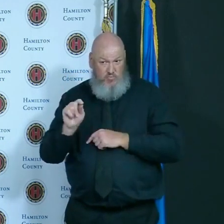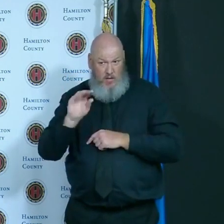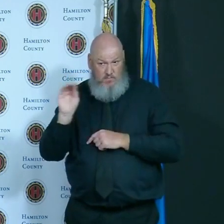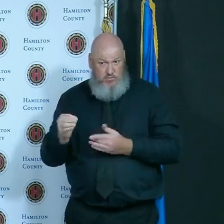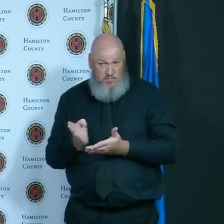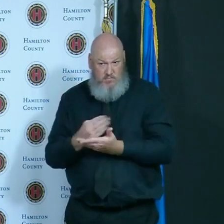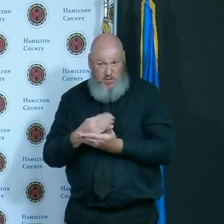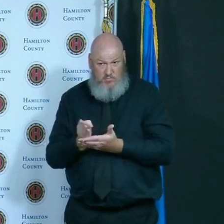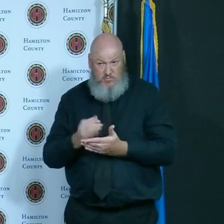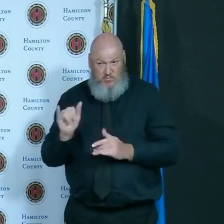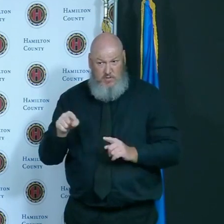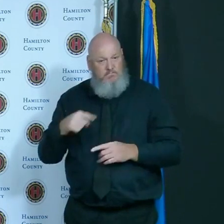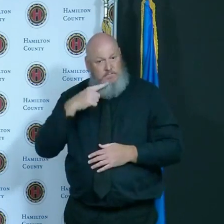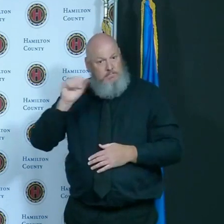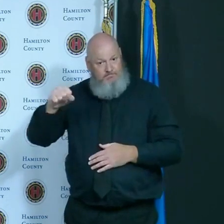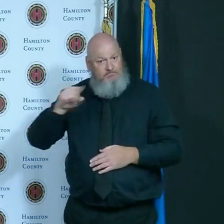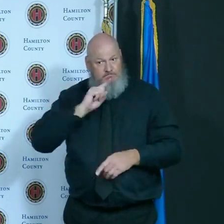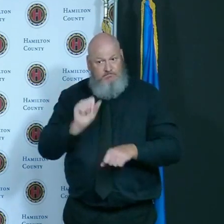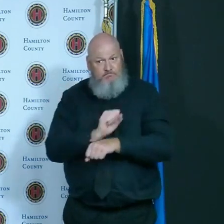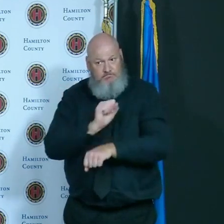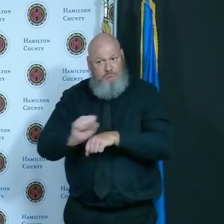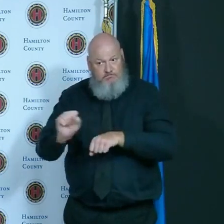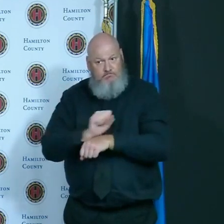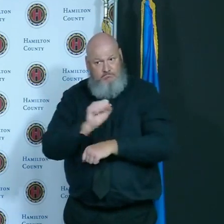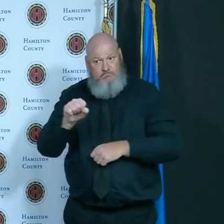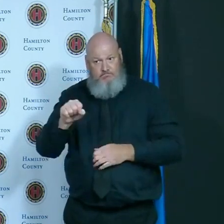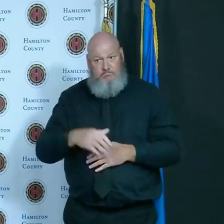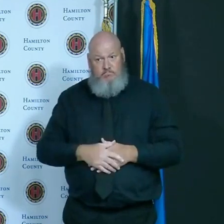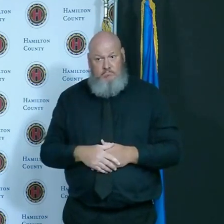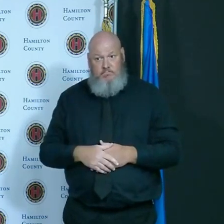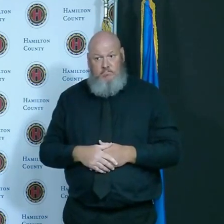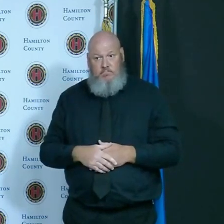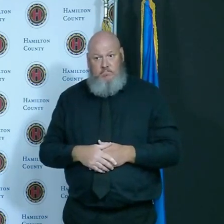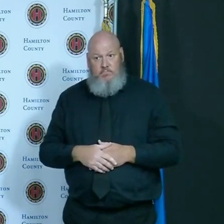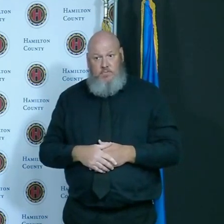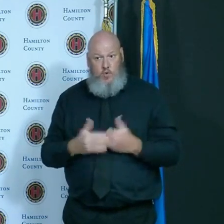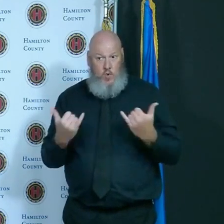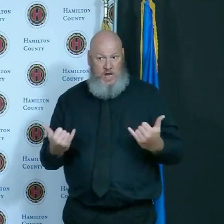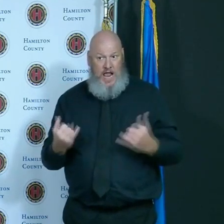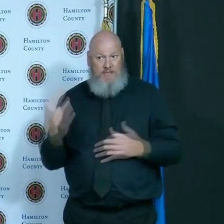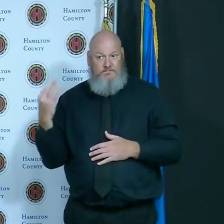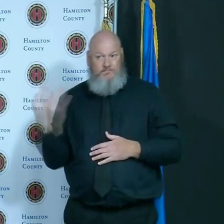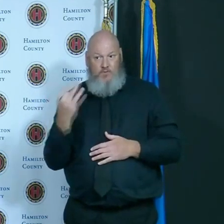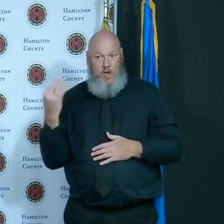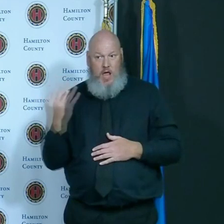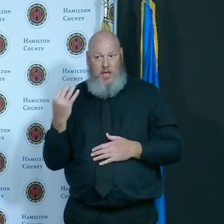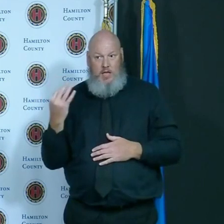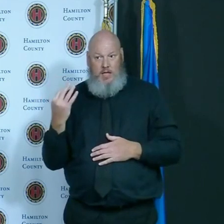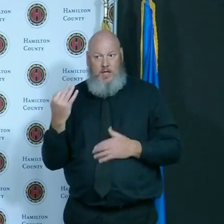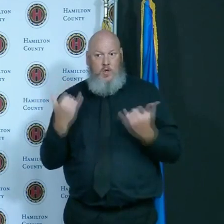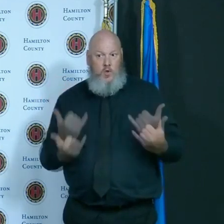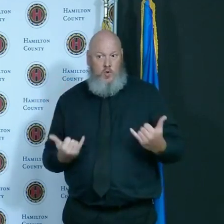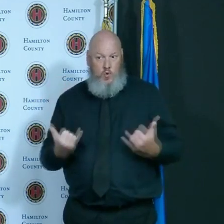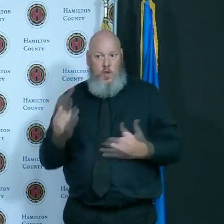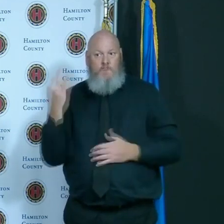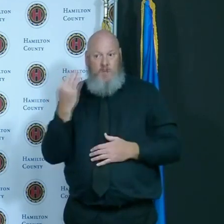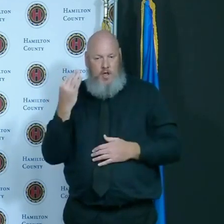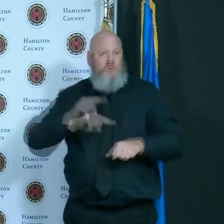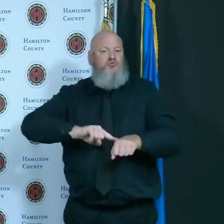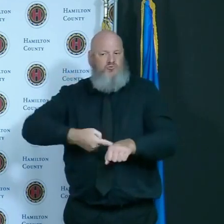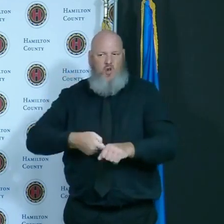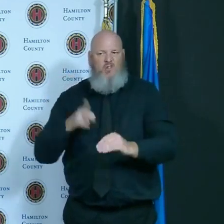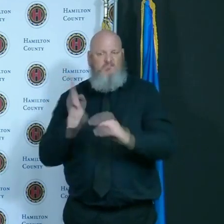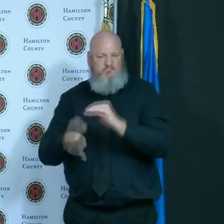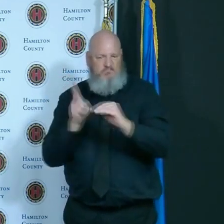of those cuts are rolling out tomorrow. What is today, Friday? Today, sorry, today and Monday. And